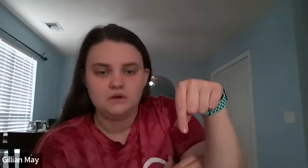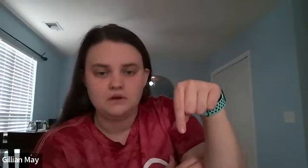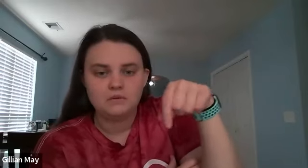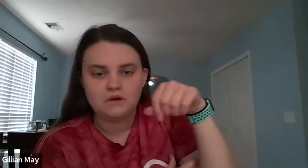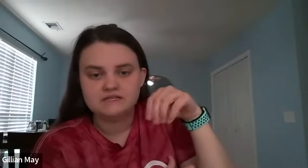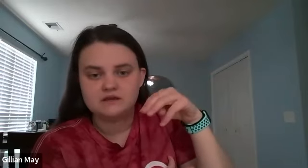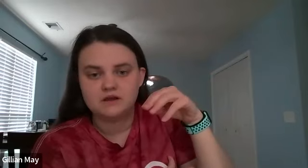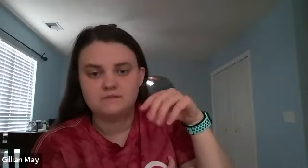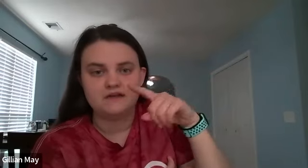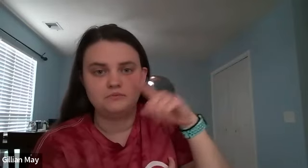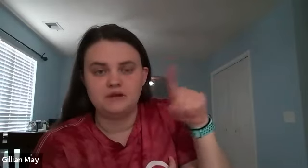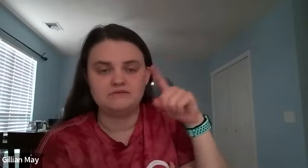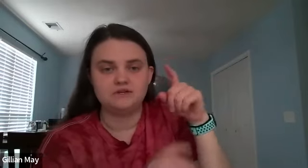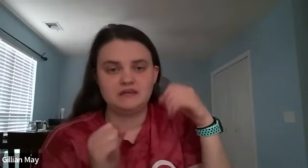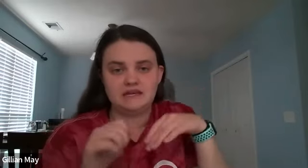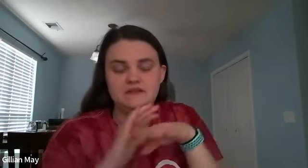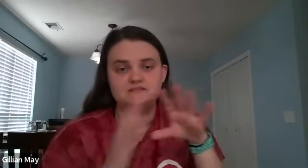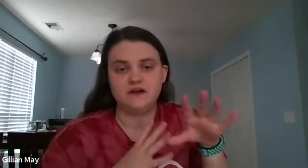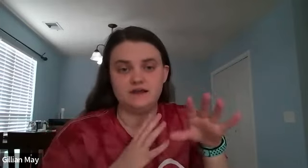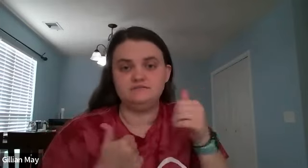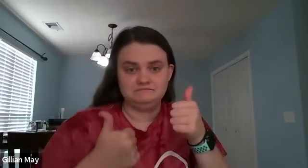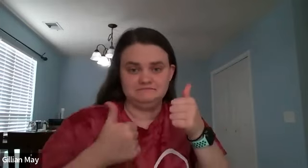No worries there, Mary Beth. Whenever you can get in, that's fine.